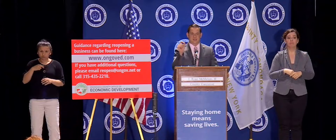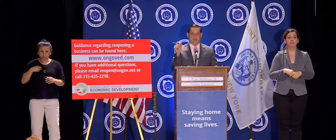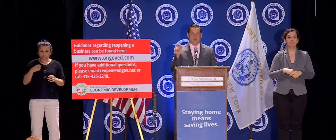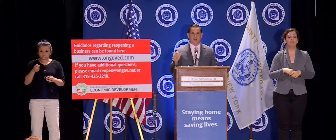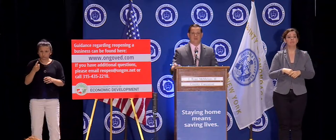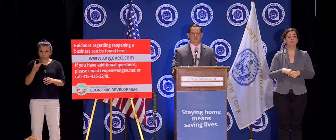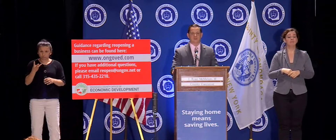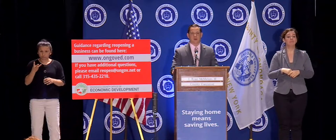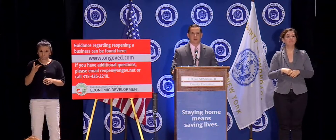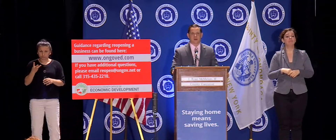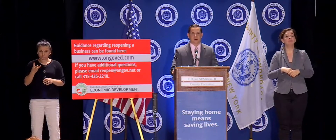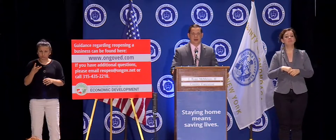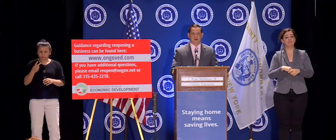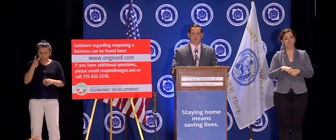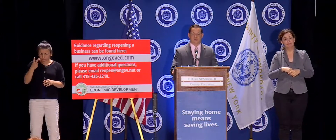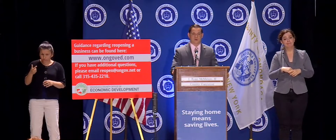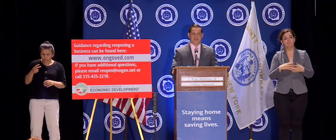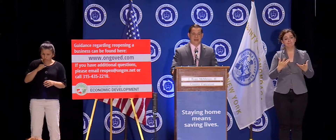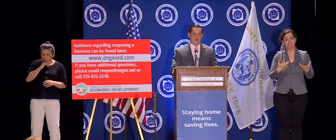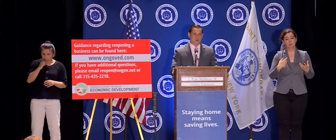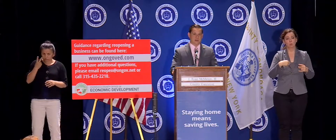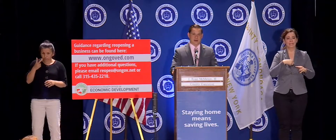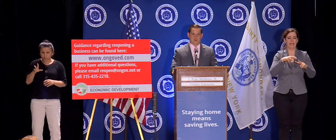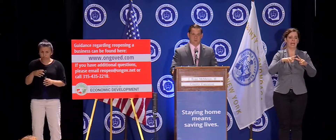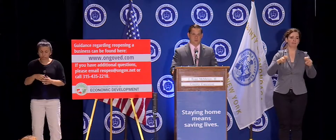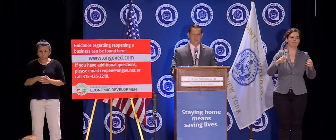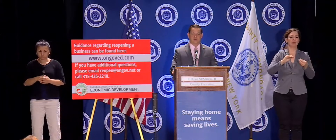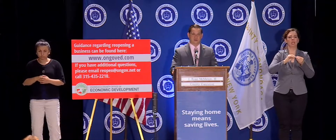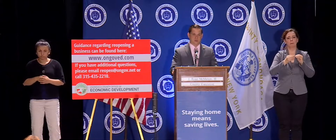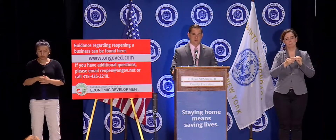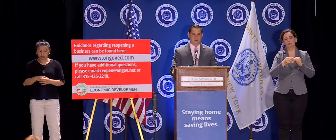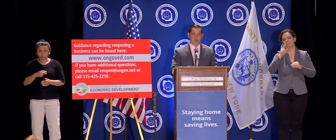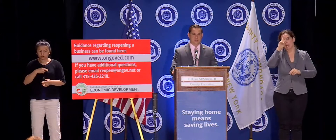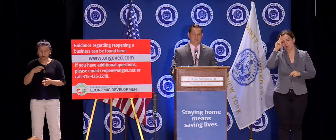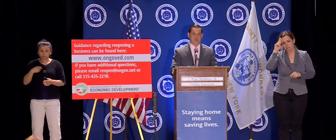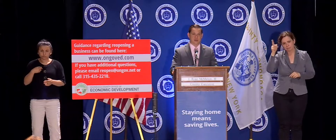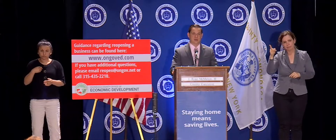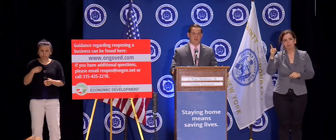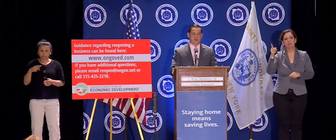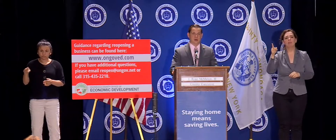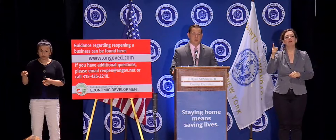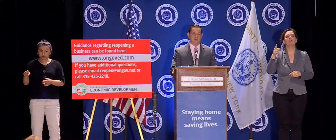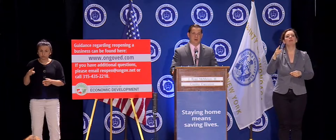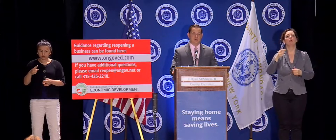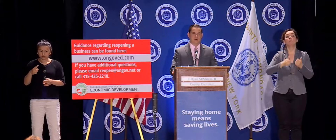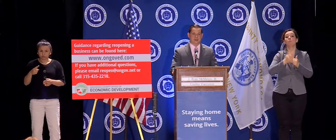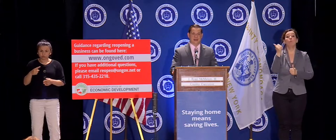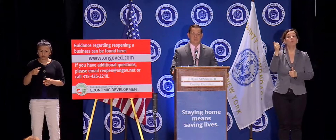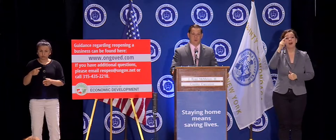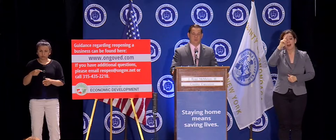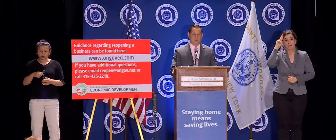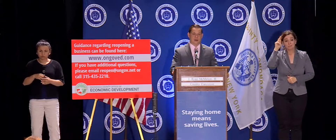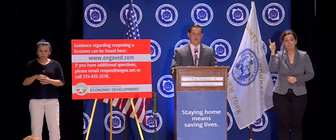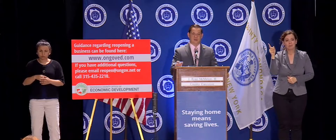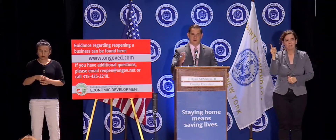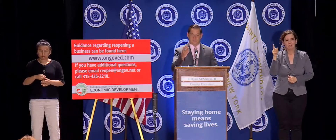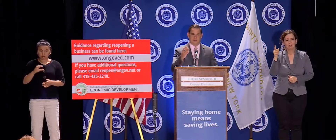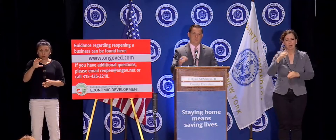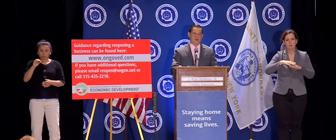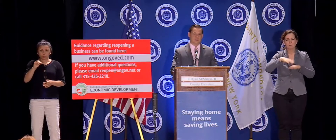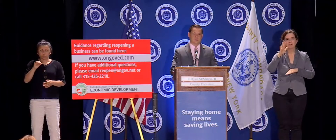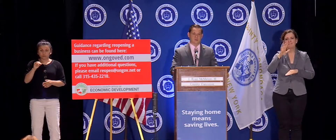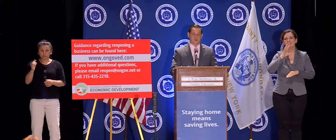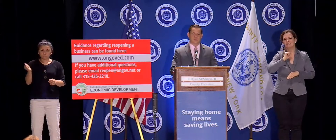from the age demographics, but I don't believe there was anyone in the hospitals under 50 years of age yesterday. I'll look at that more, but I think